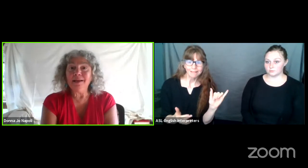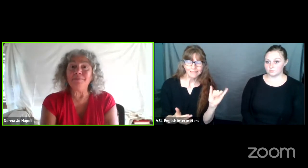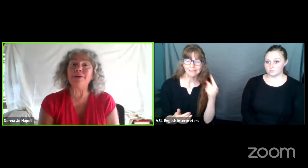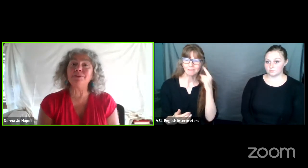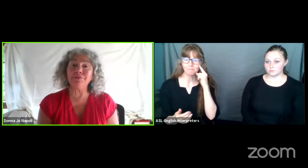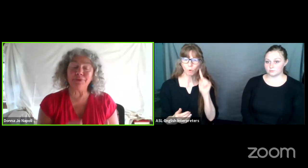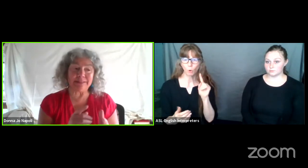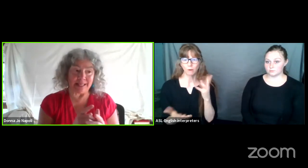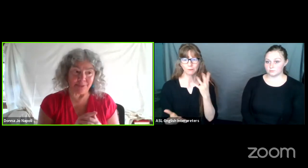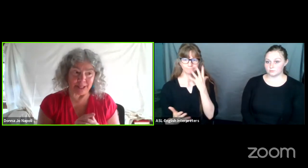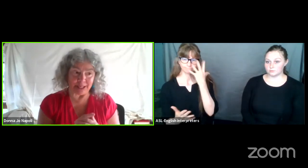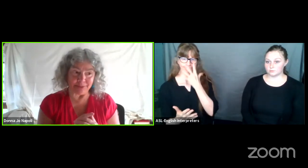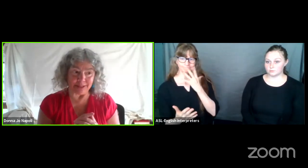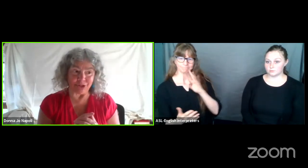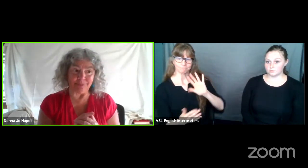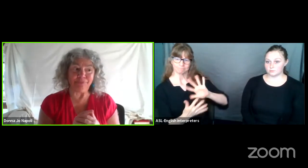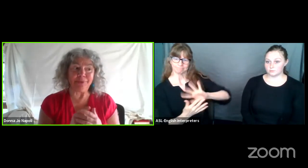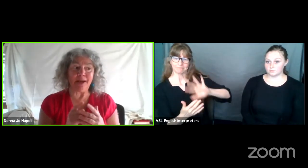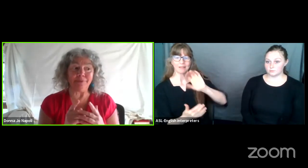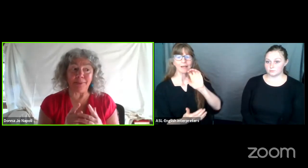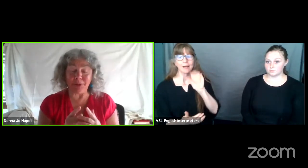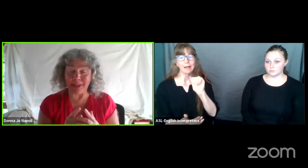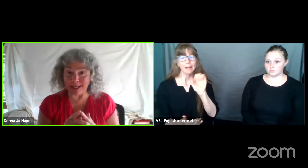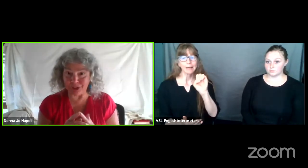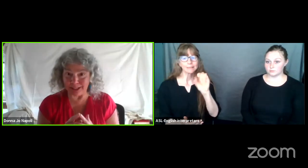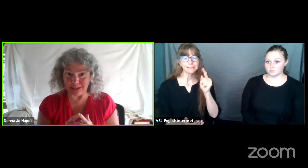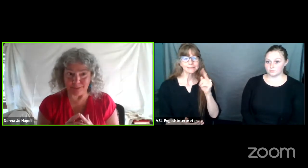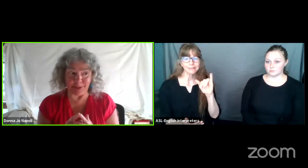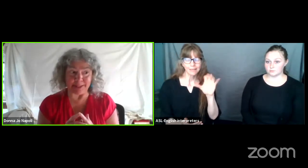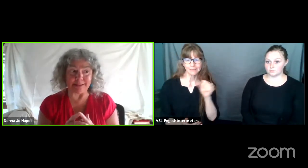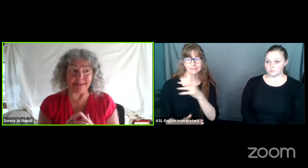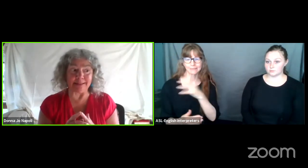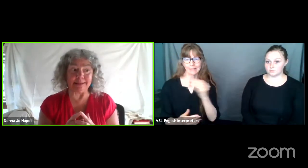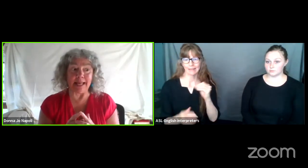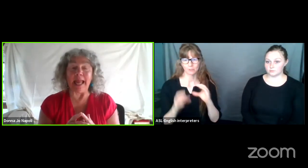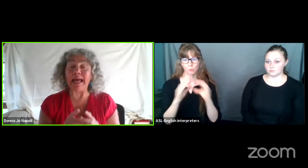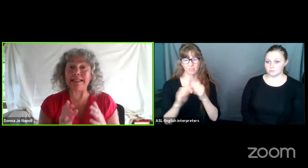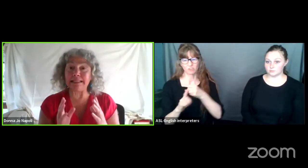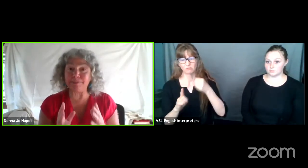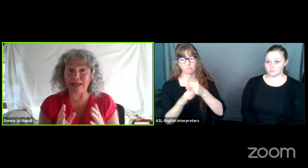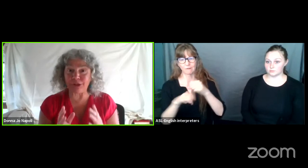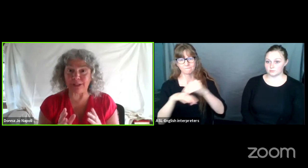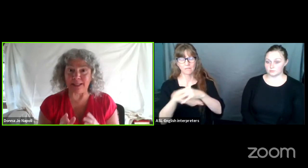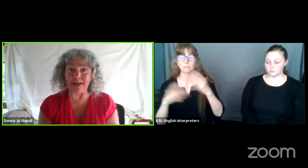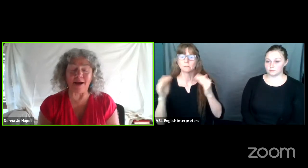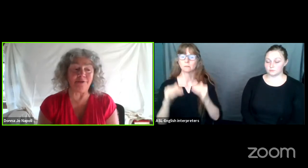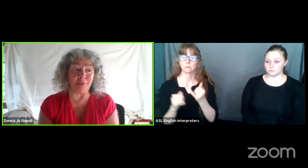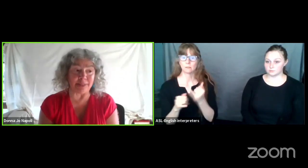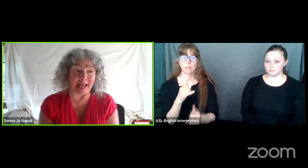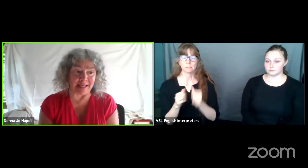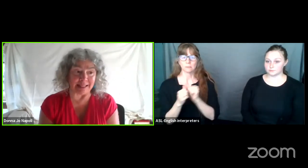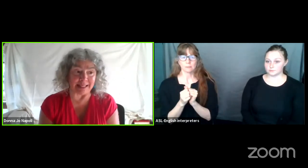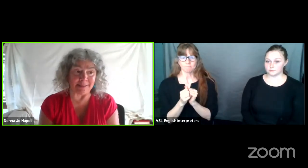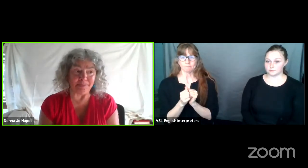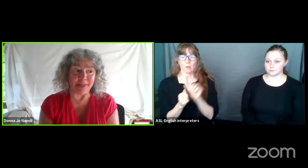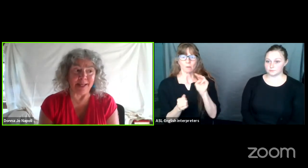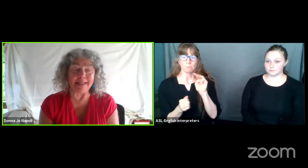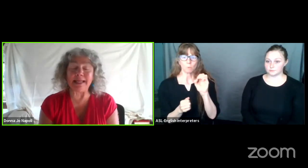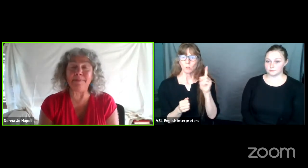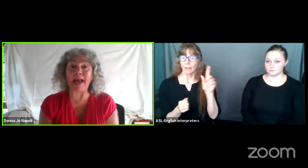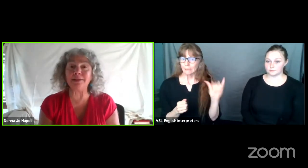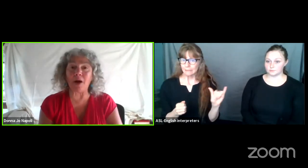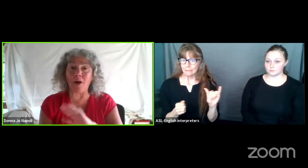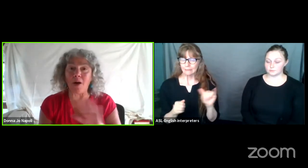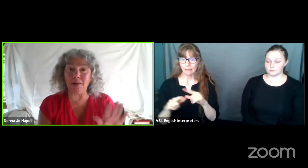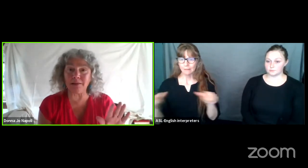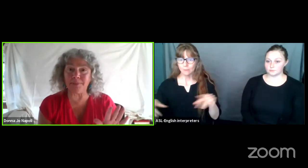Finally, matters of first language acquisition, of communication experiences, and especially of modality,